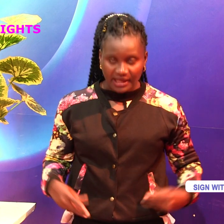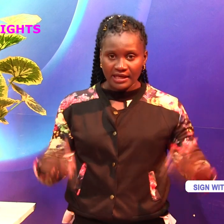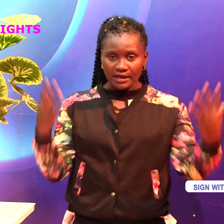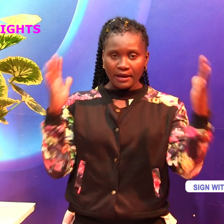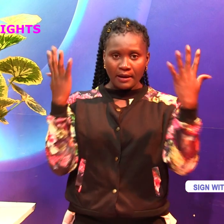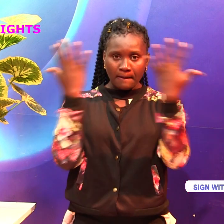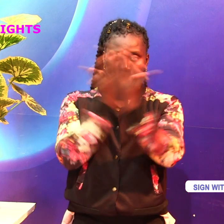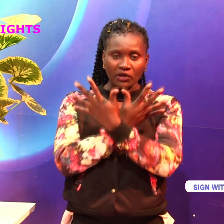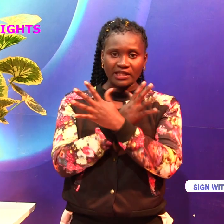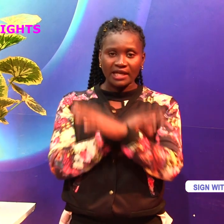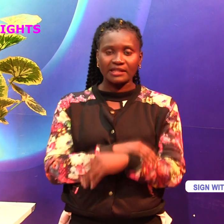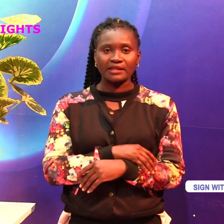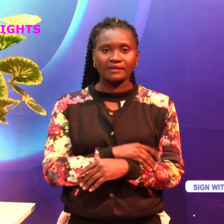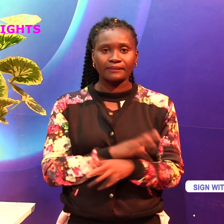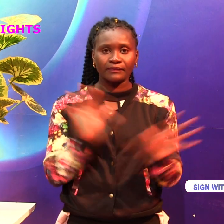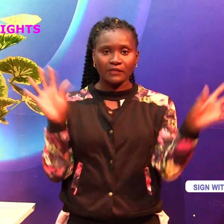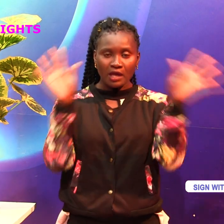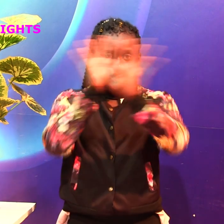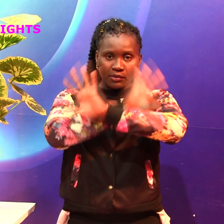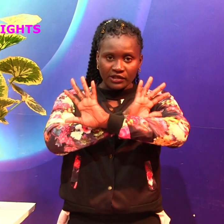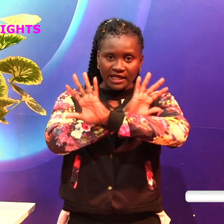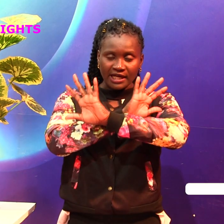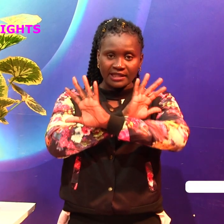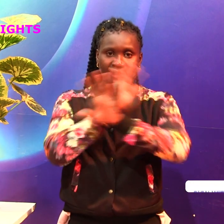then protect, protect,